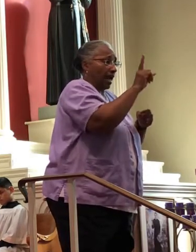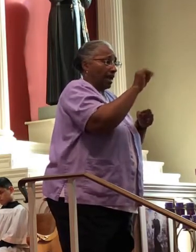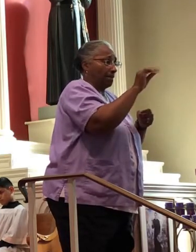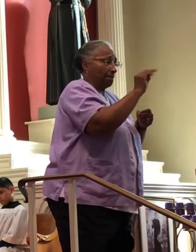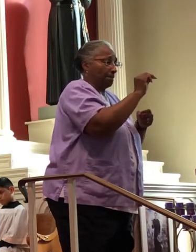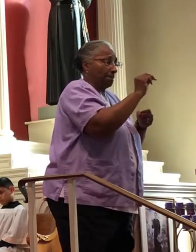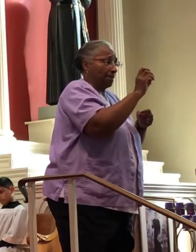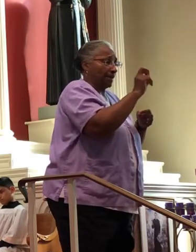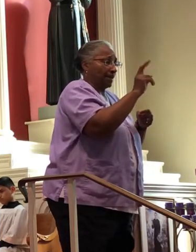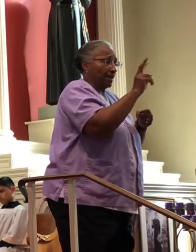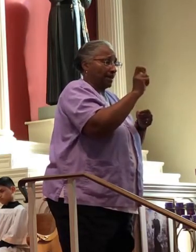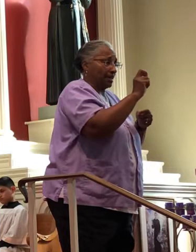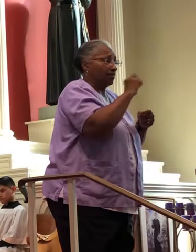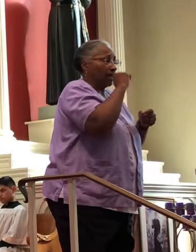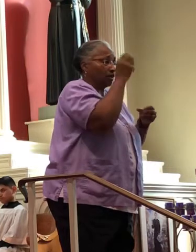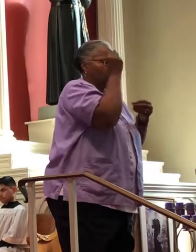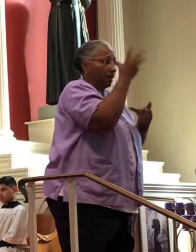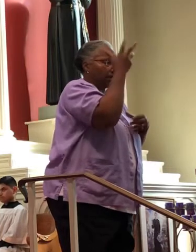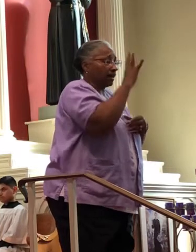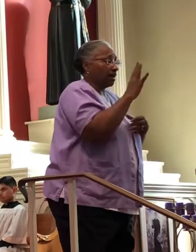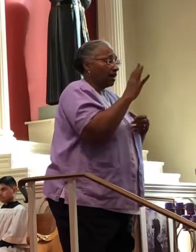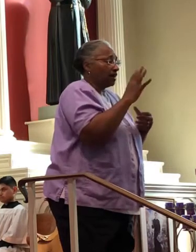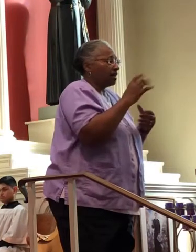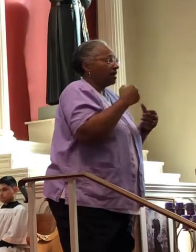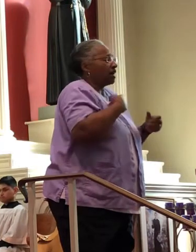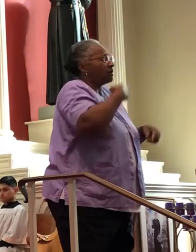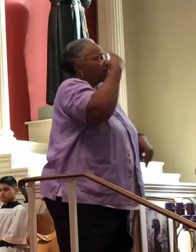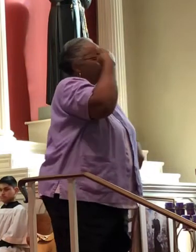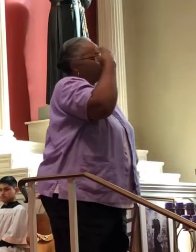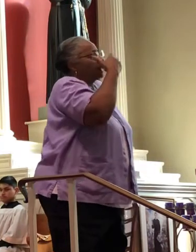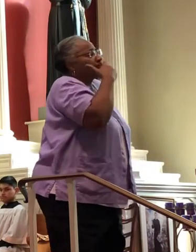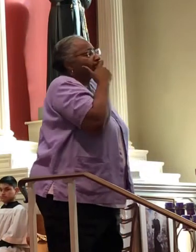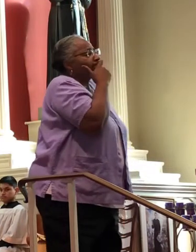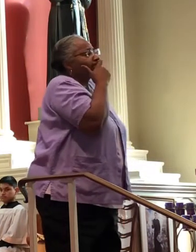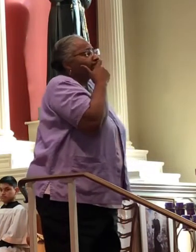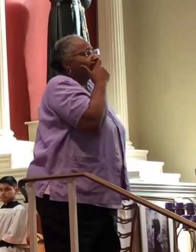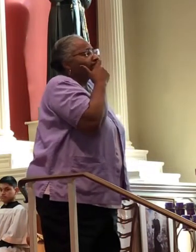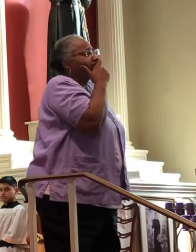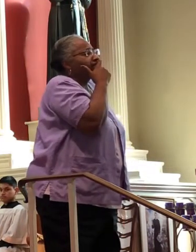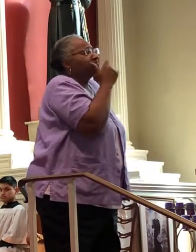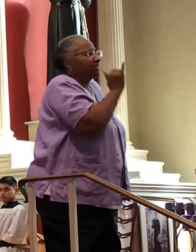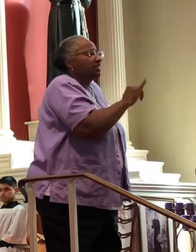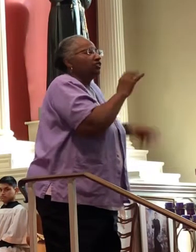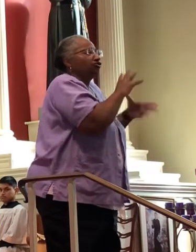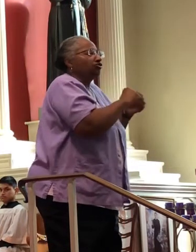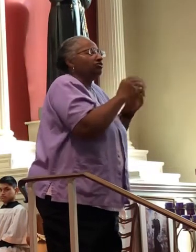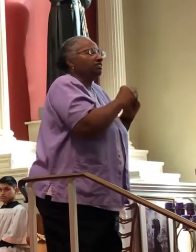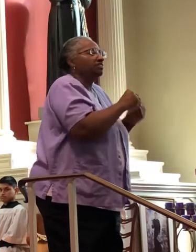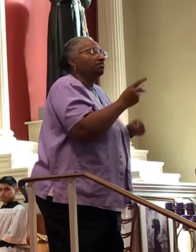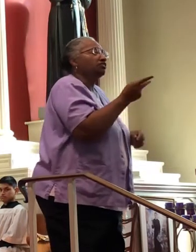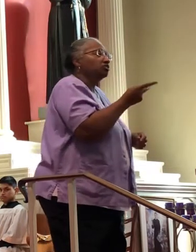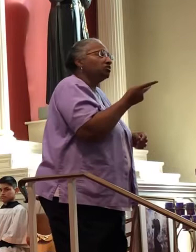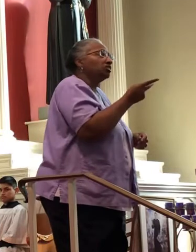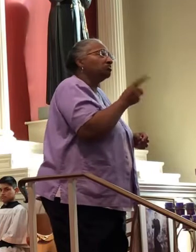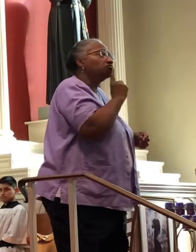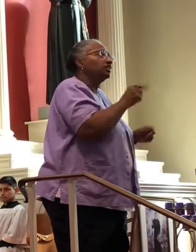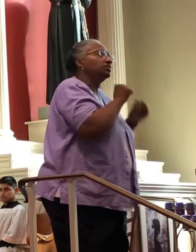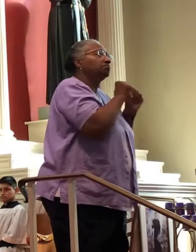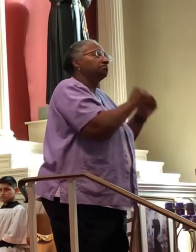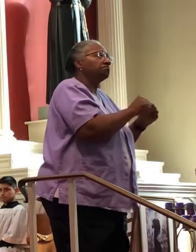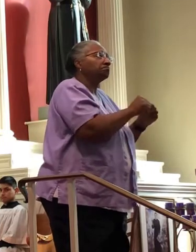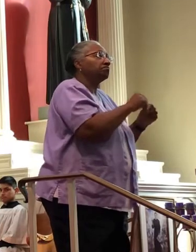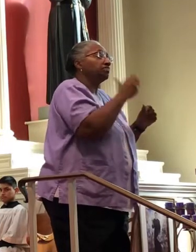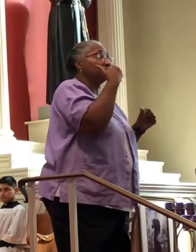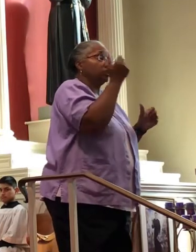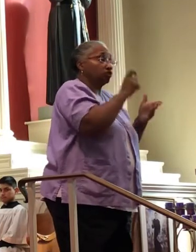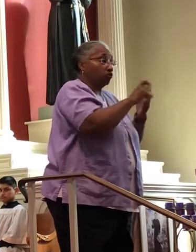myself, even there, you know, you have that notion that they did persevere for some time. Actually, the writer of the